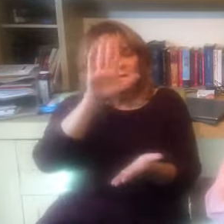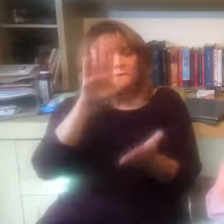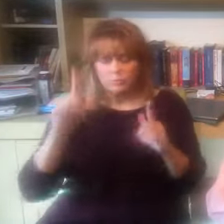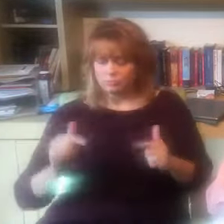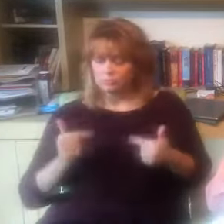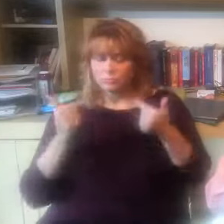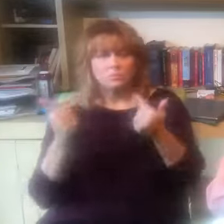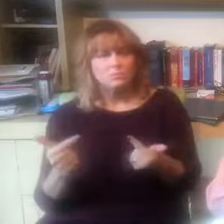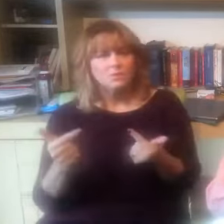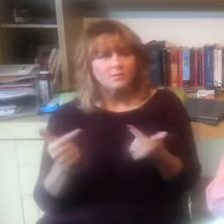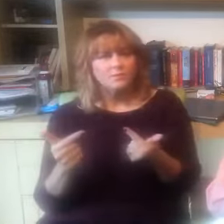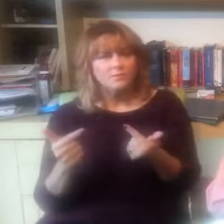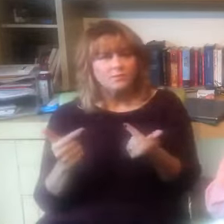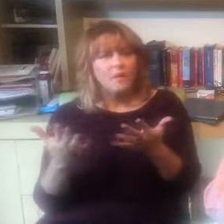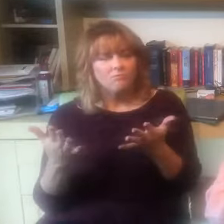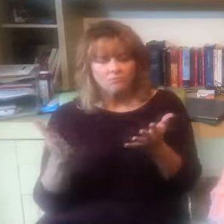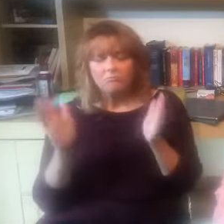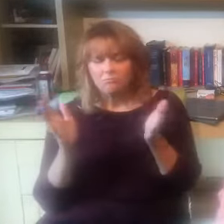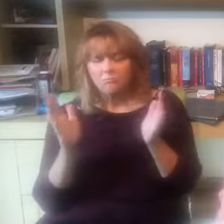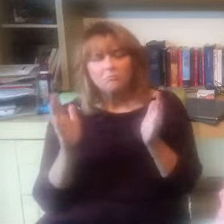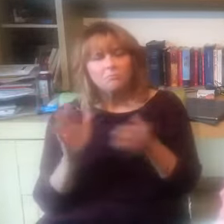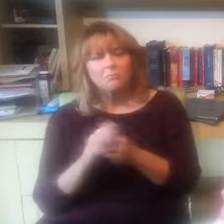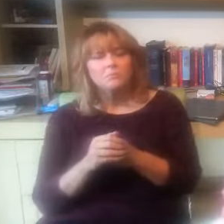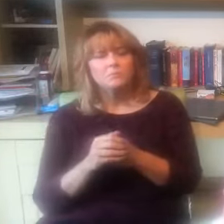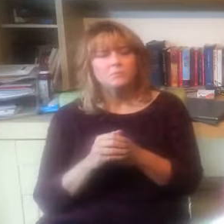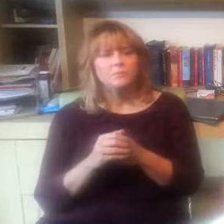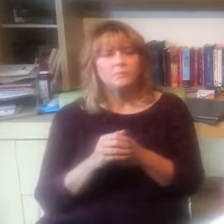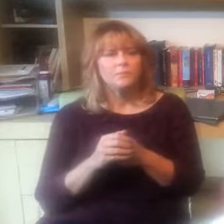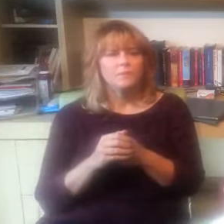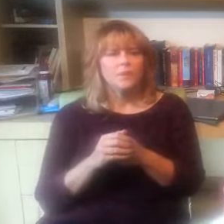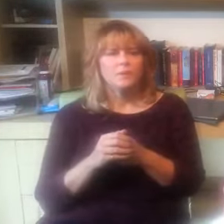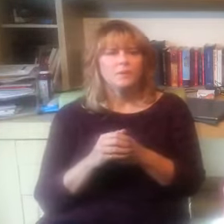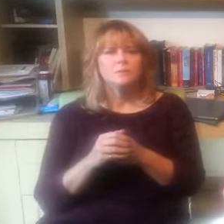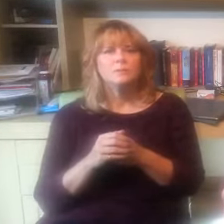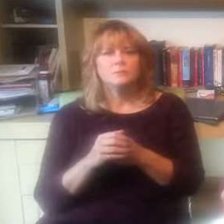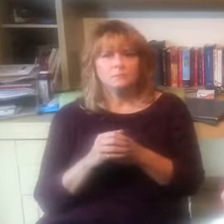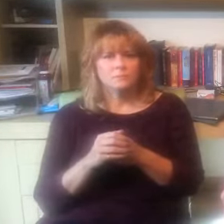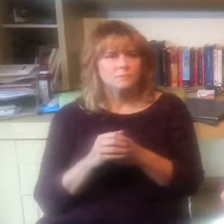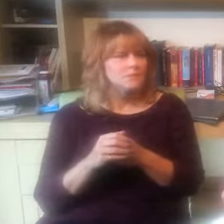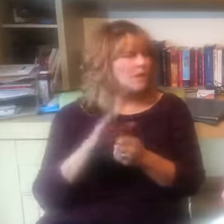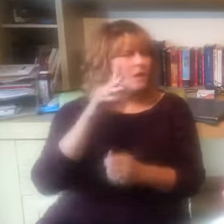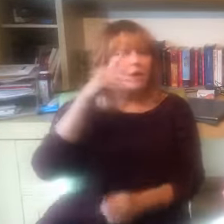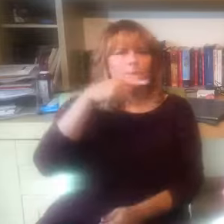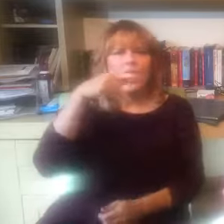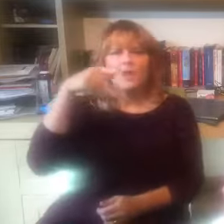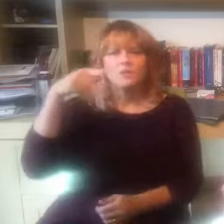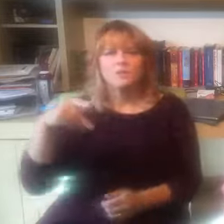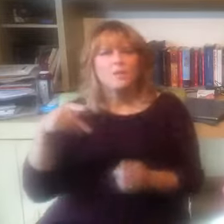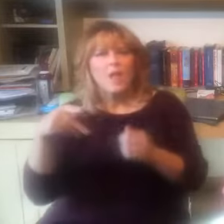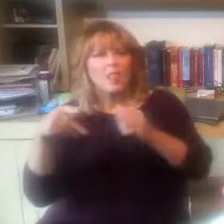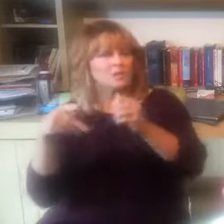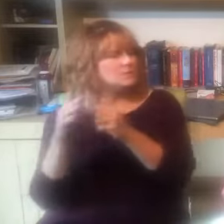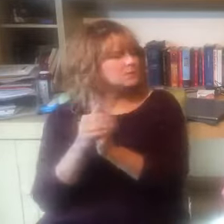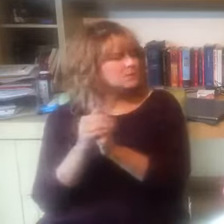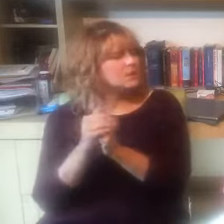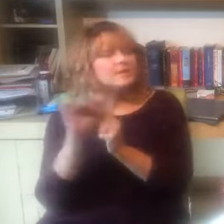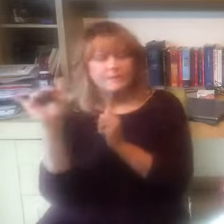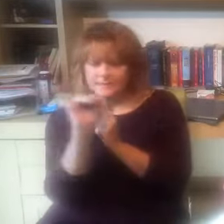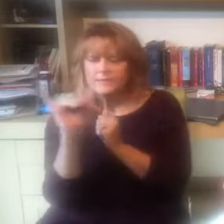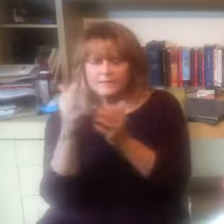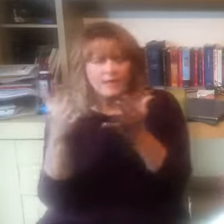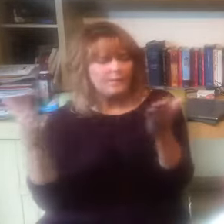life. That's what it's all about. You see, Pontius Pilate and Jesus Christ,